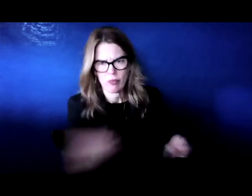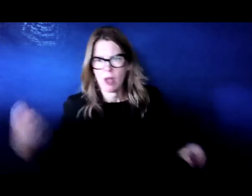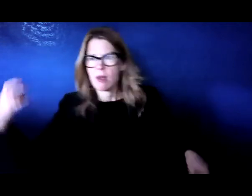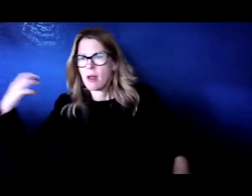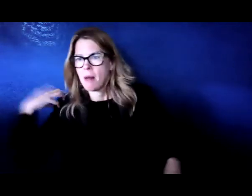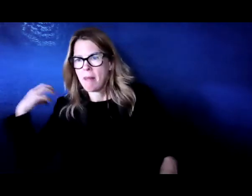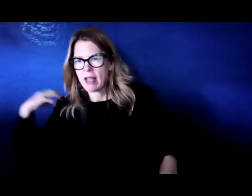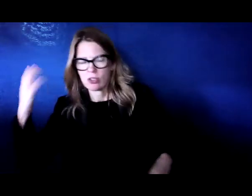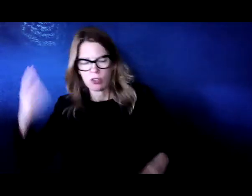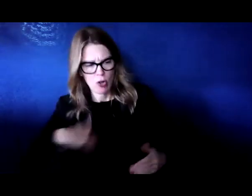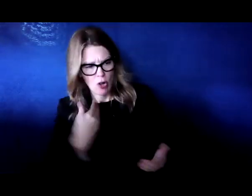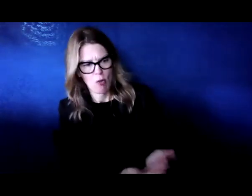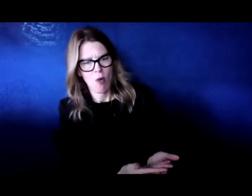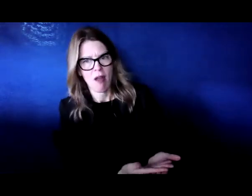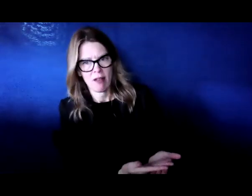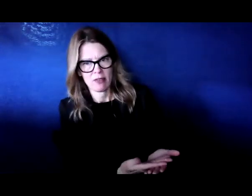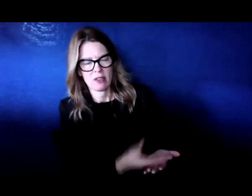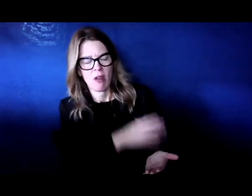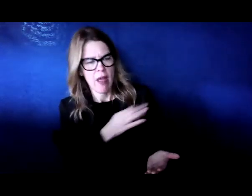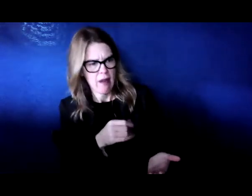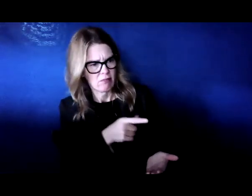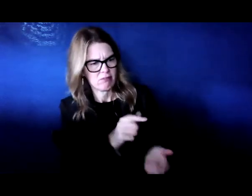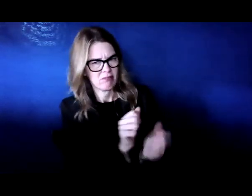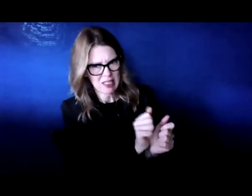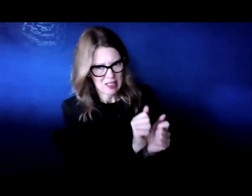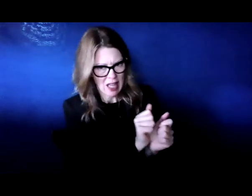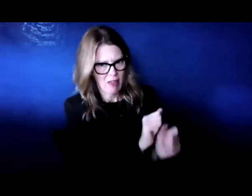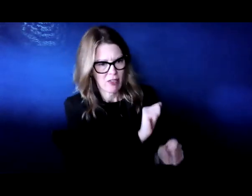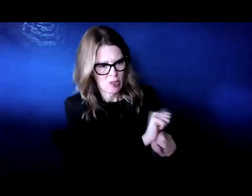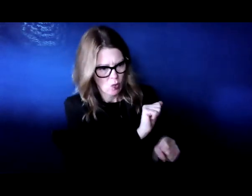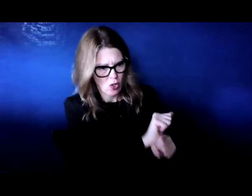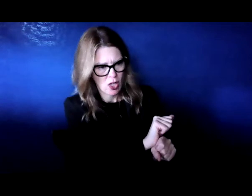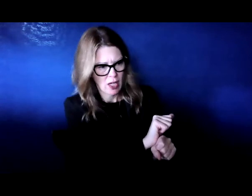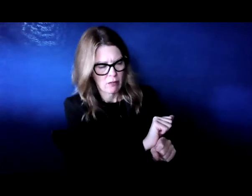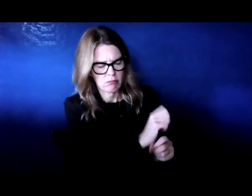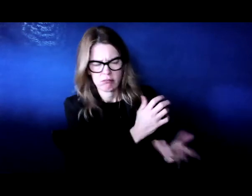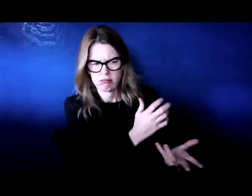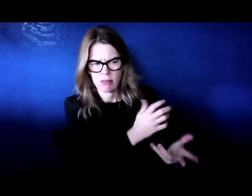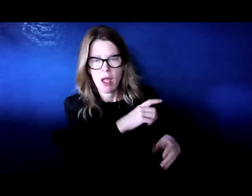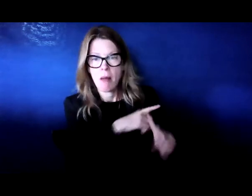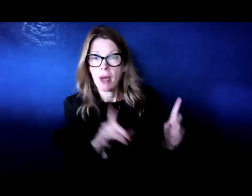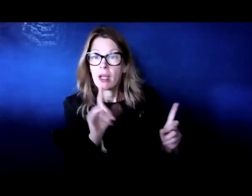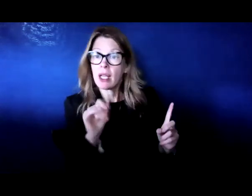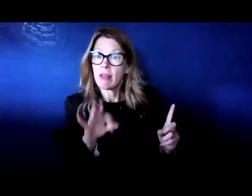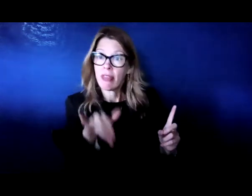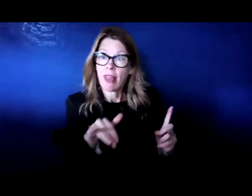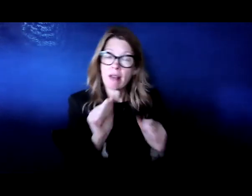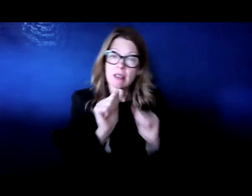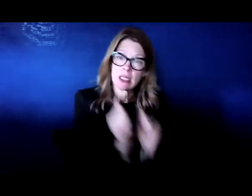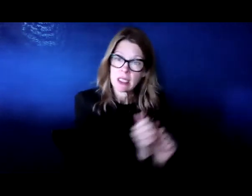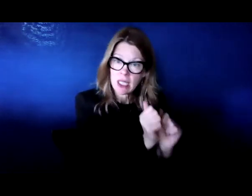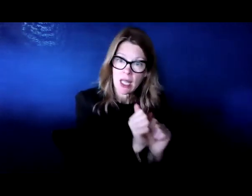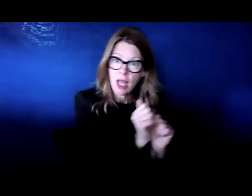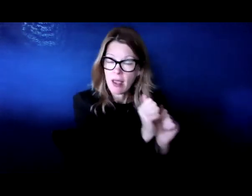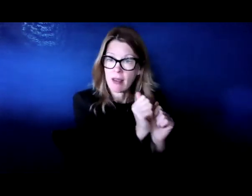charge of all his possessions. But if that wicked slave says to himself, "My master is delayed," and